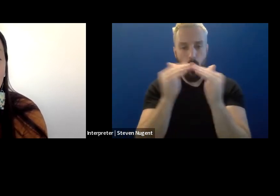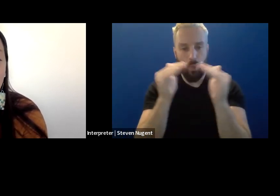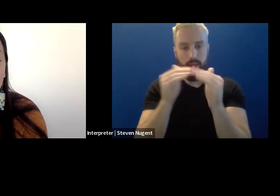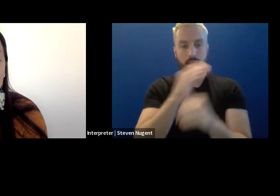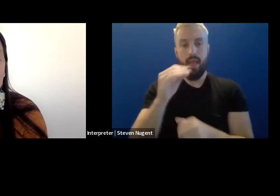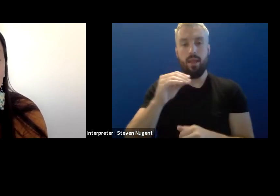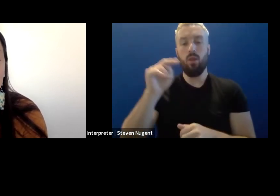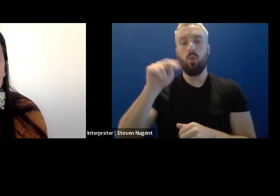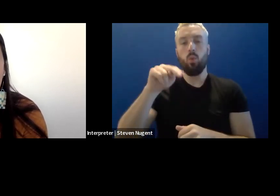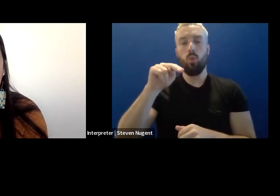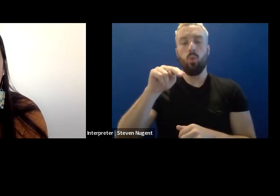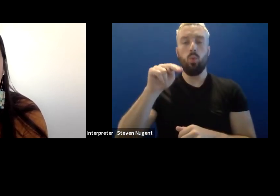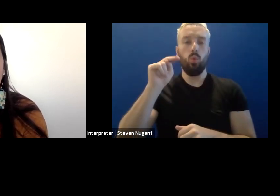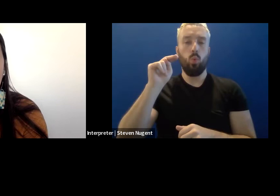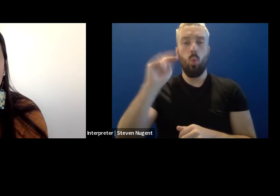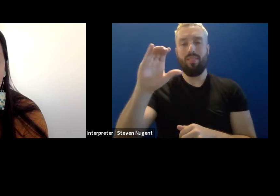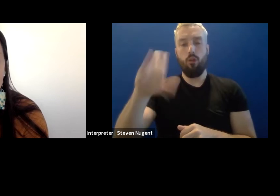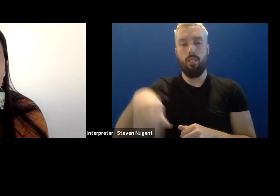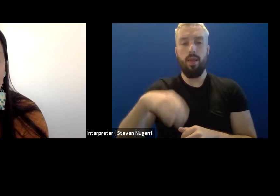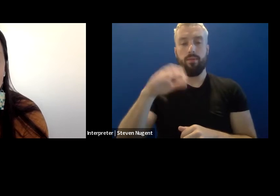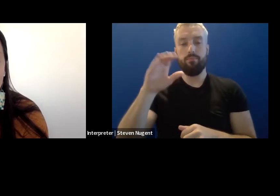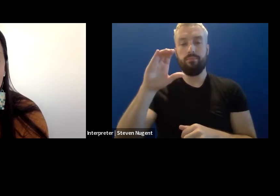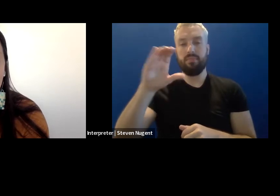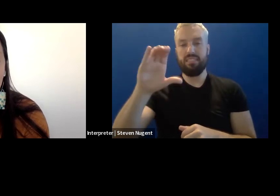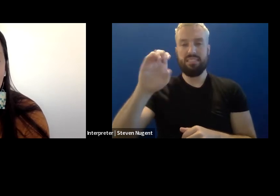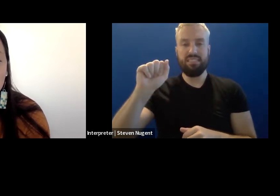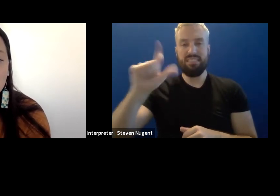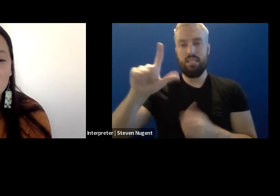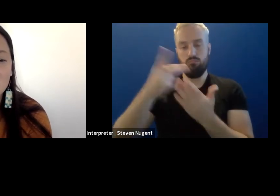North Carolina CEAL project.